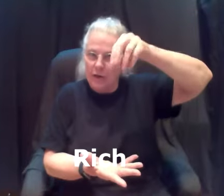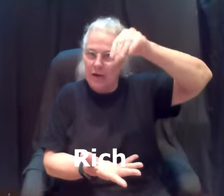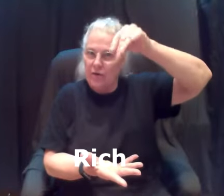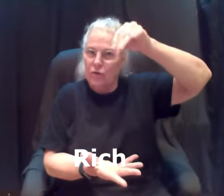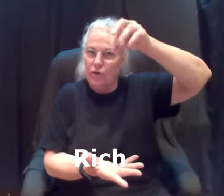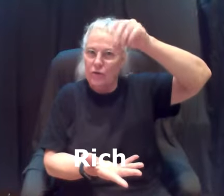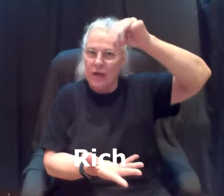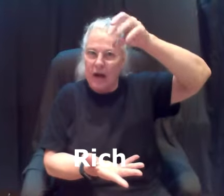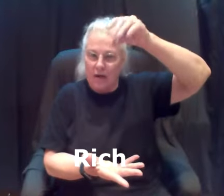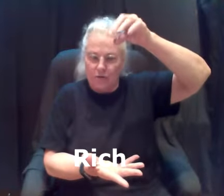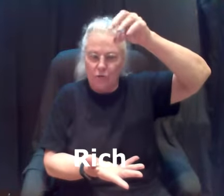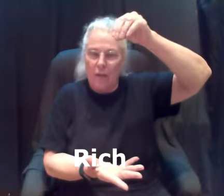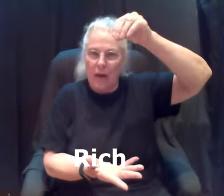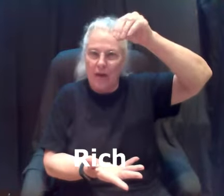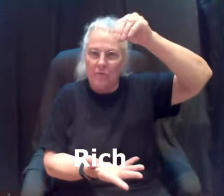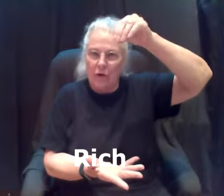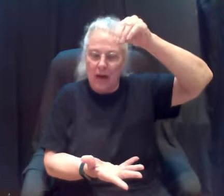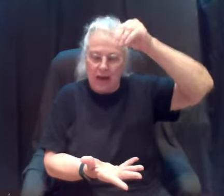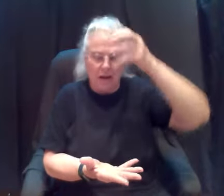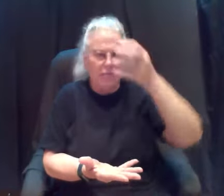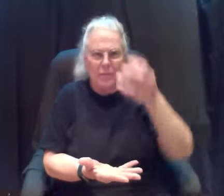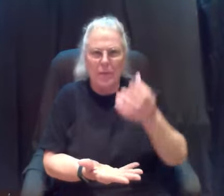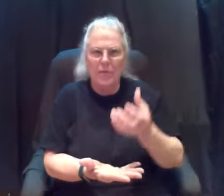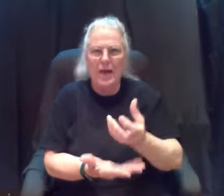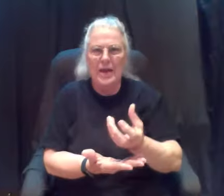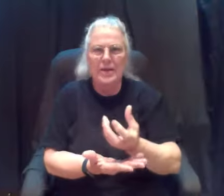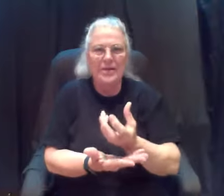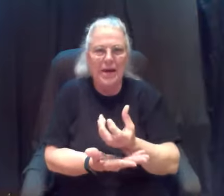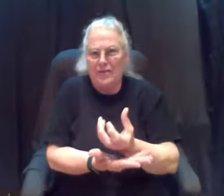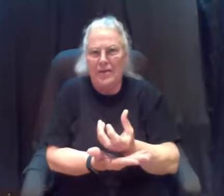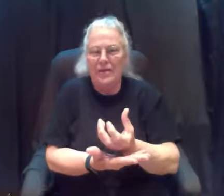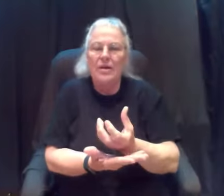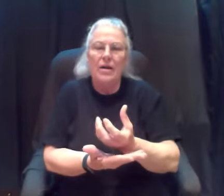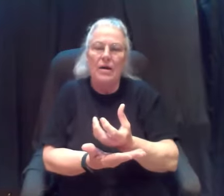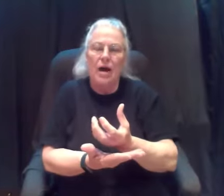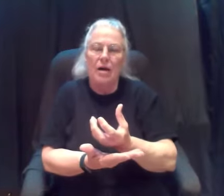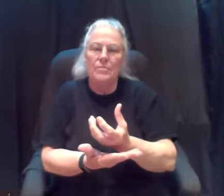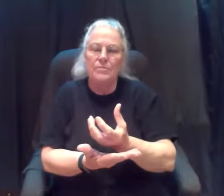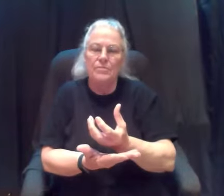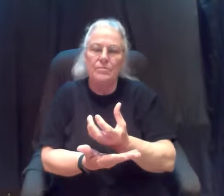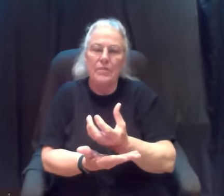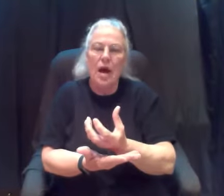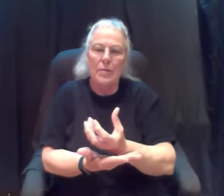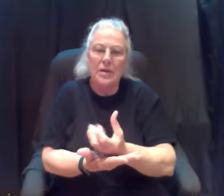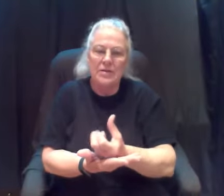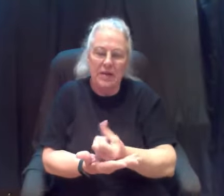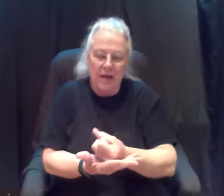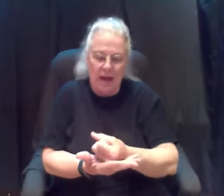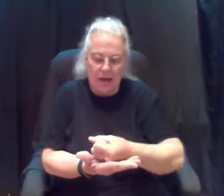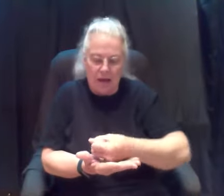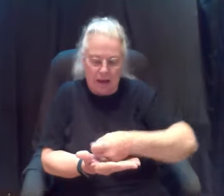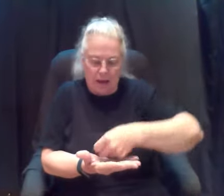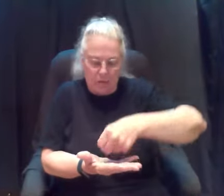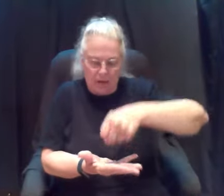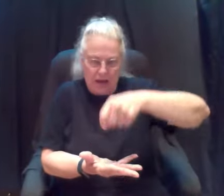it drop out of your hand. I remember that in kind of the comics that he had. He would take it